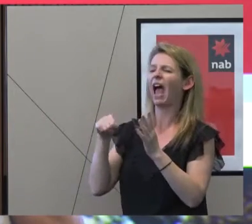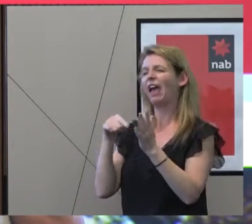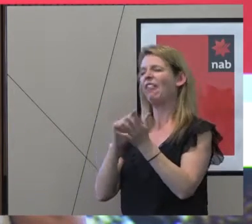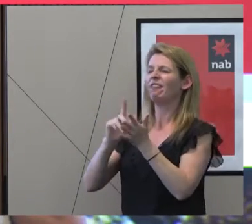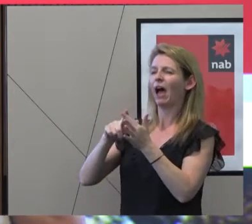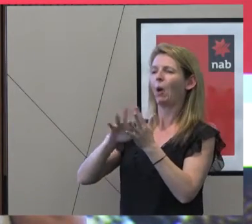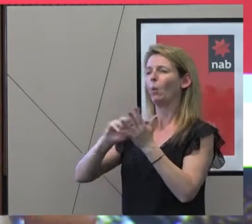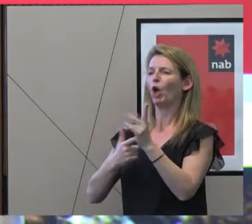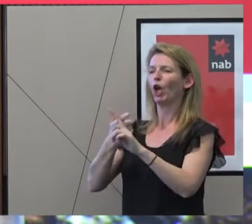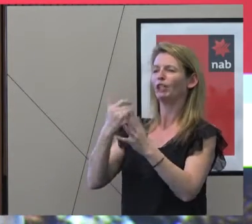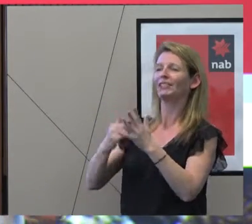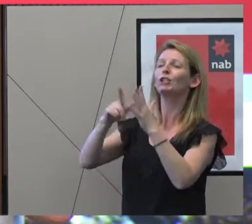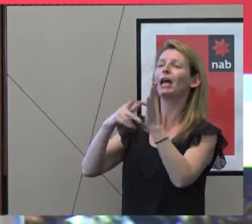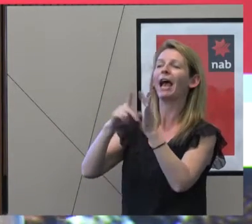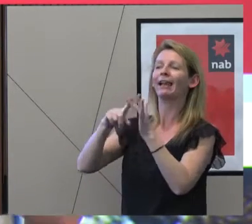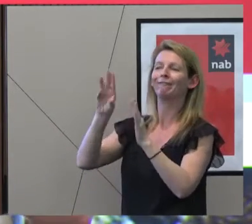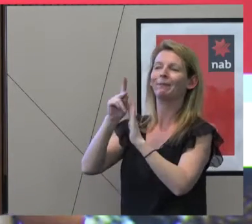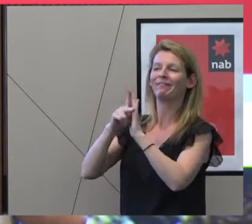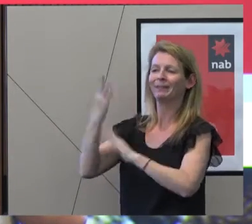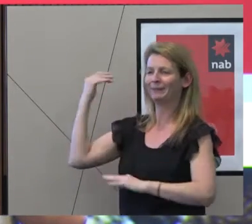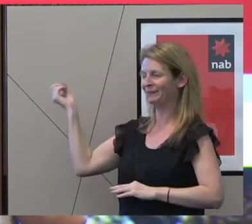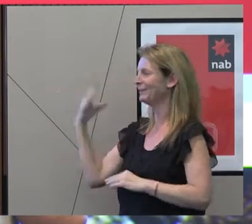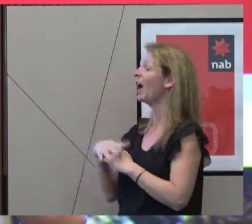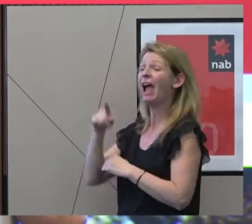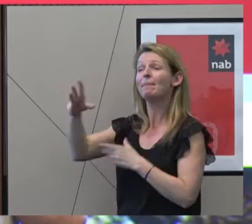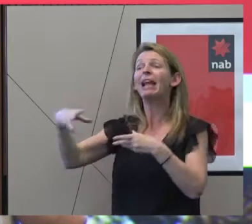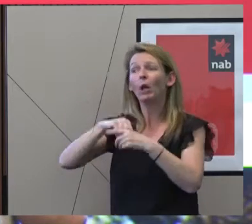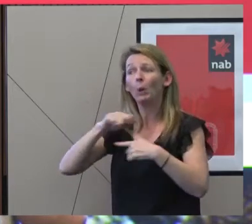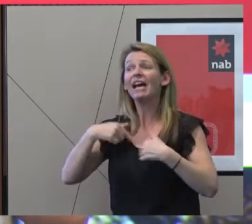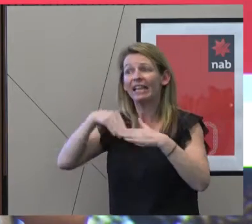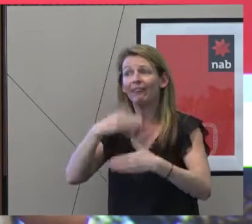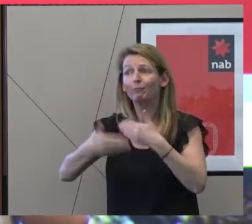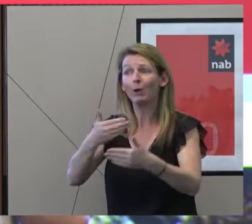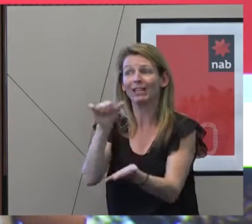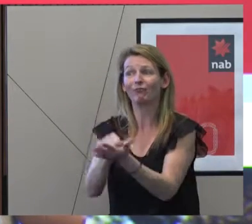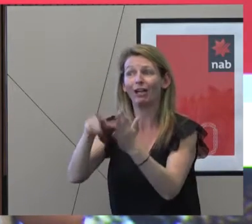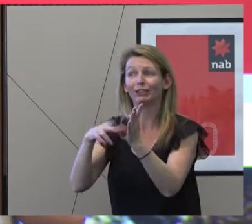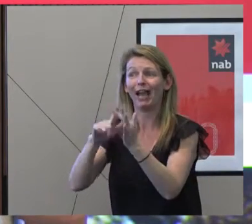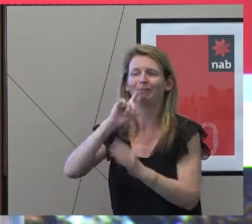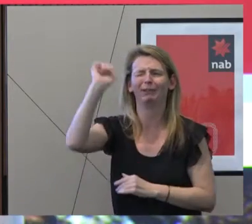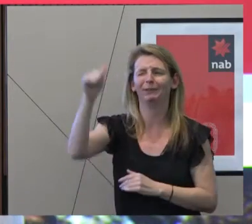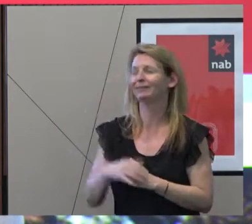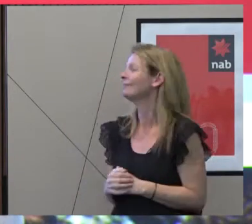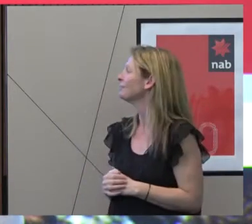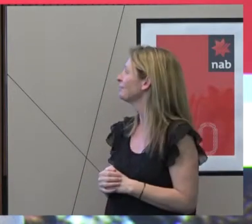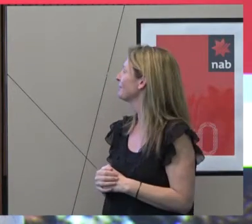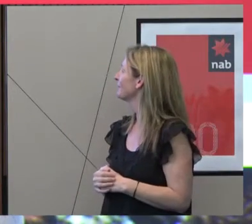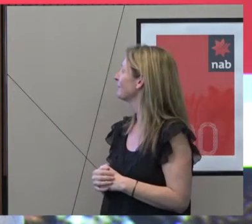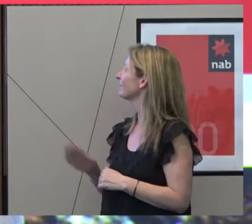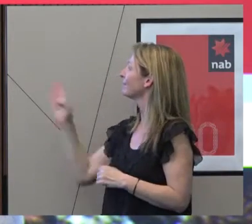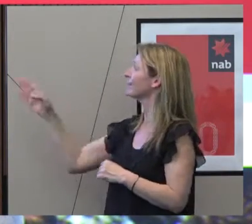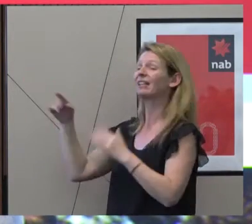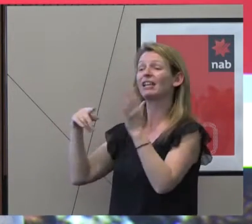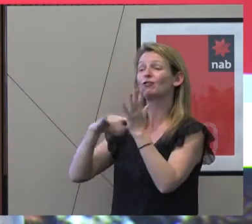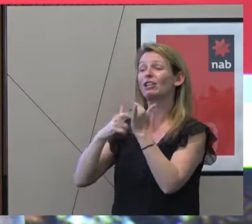The works, yeah. Put on your Jane. But include us in all the processes, Jane. I think that's really well said. I think what we need